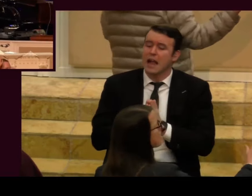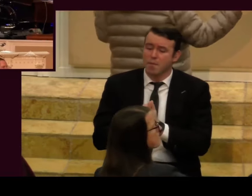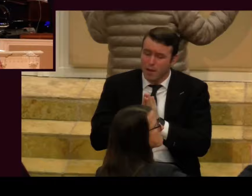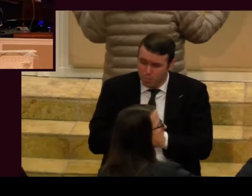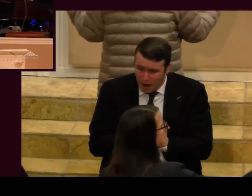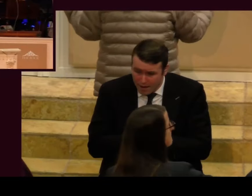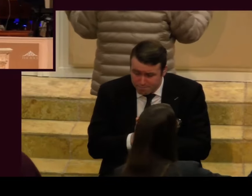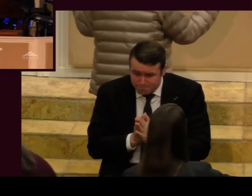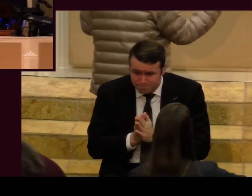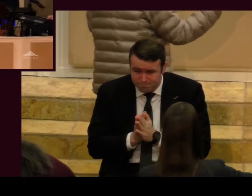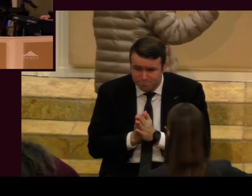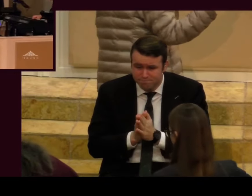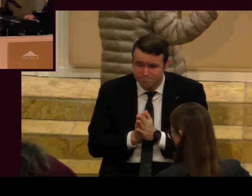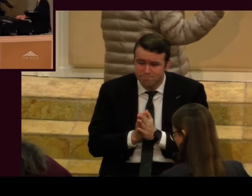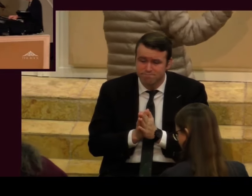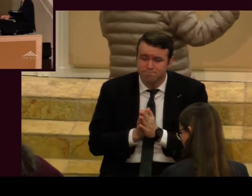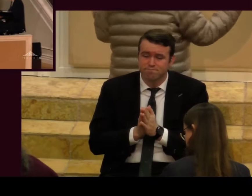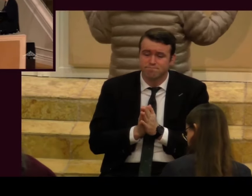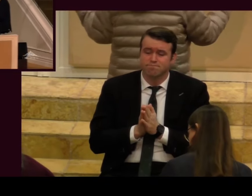and pray.